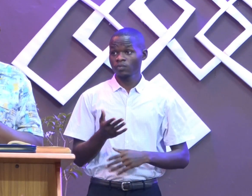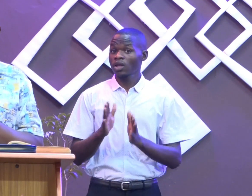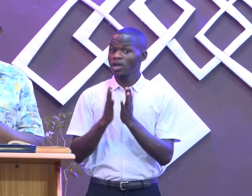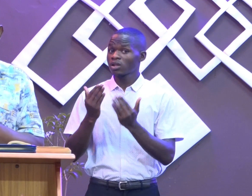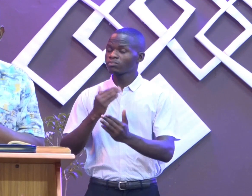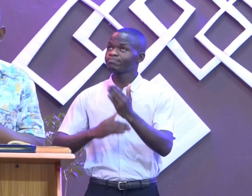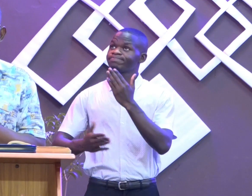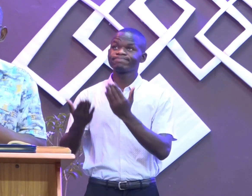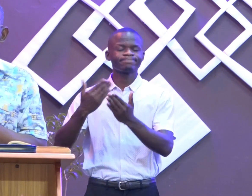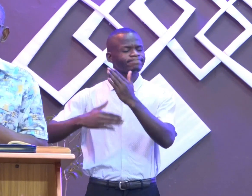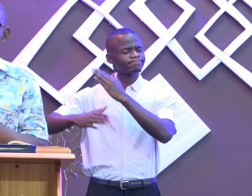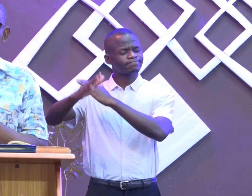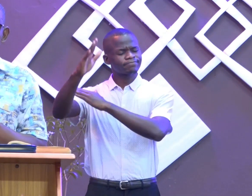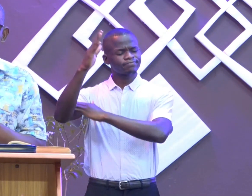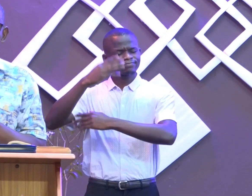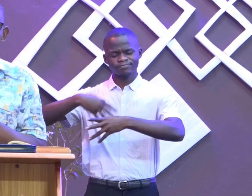fades